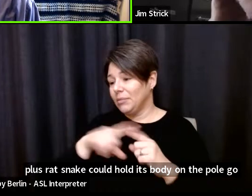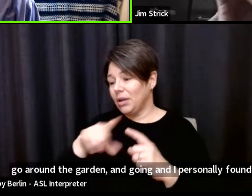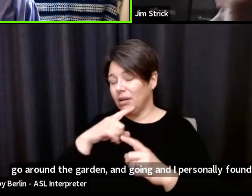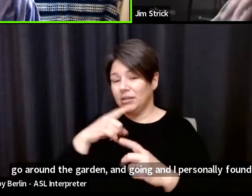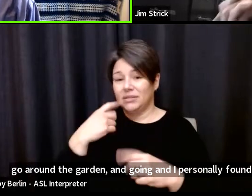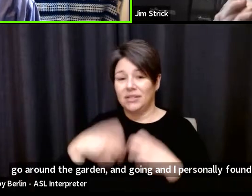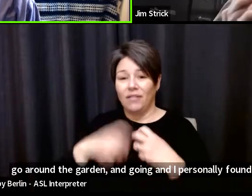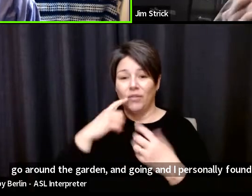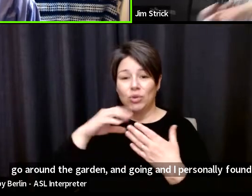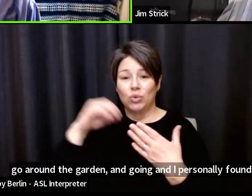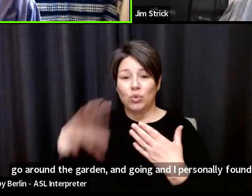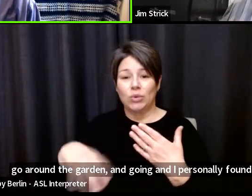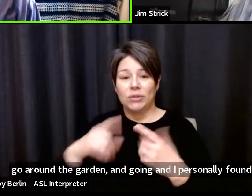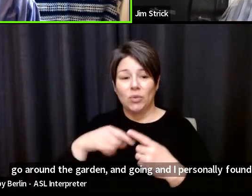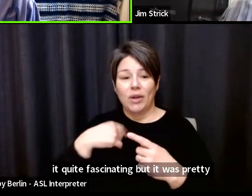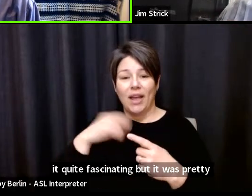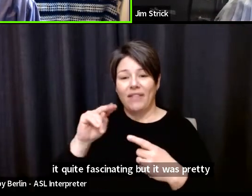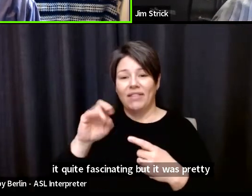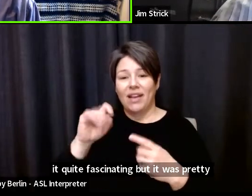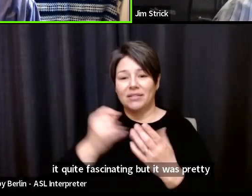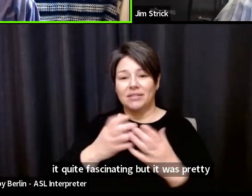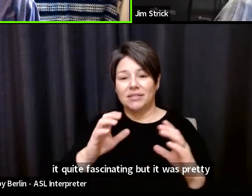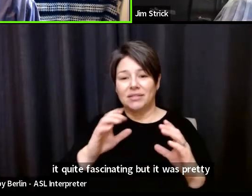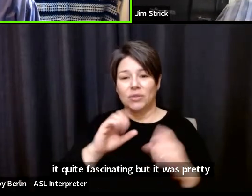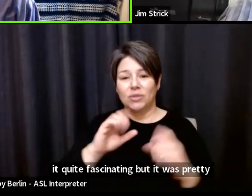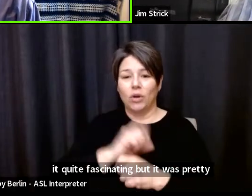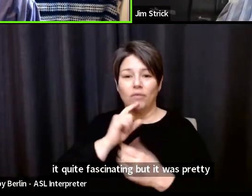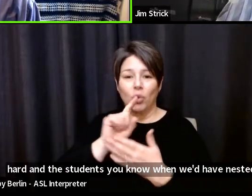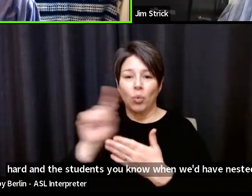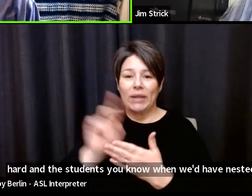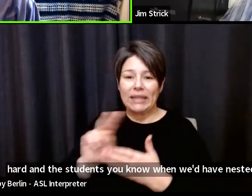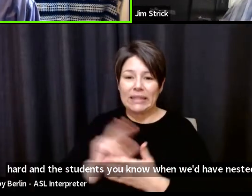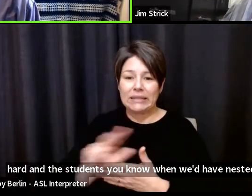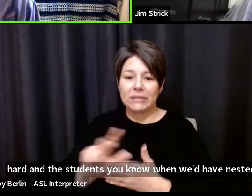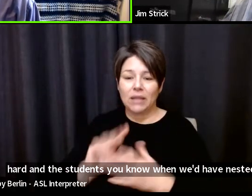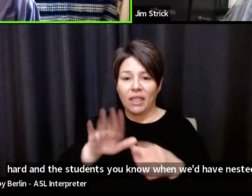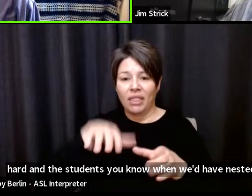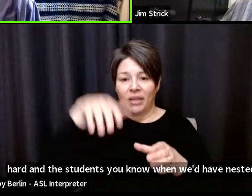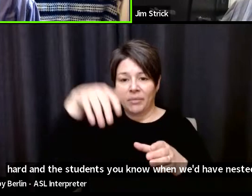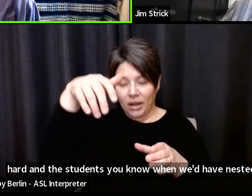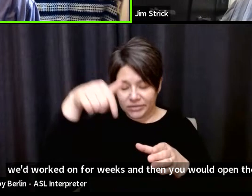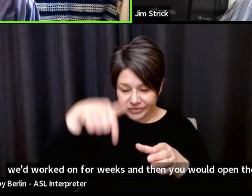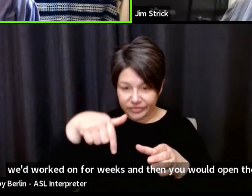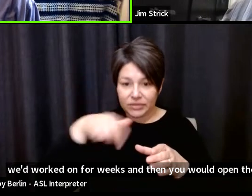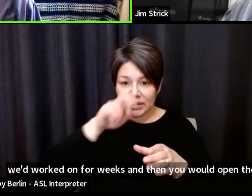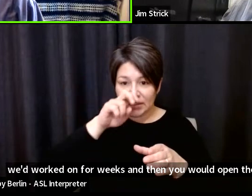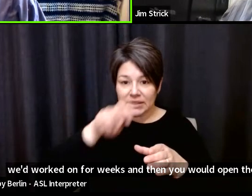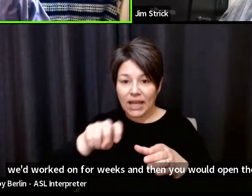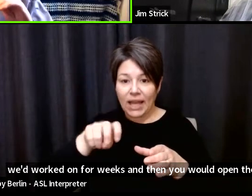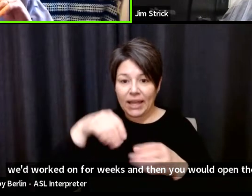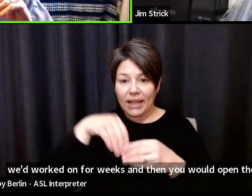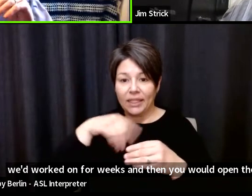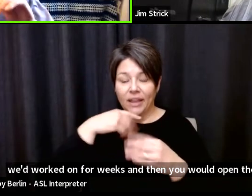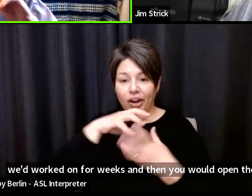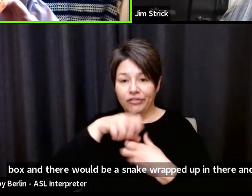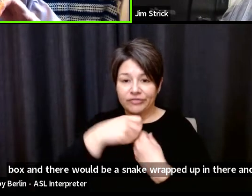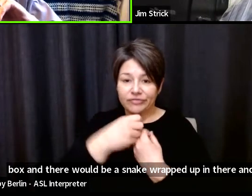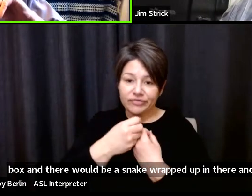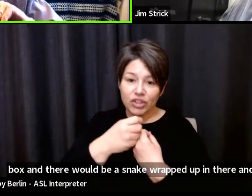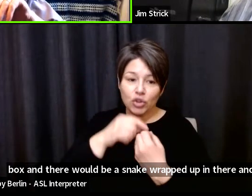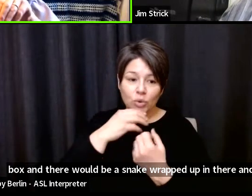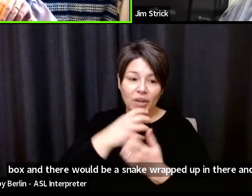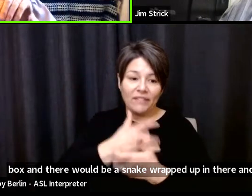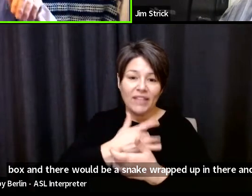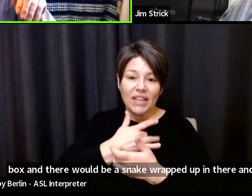students, when we'd have nests that we'd worked on for weeks, and then you would open the box and there would be a snake wrapped up in there, and you could literally feel